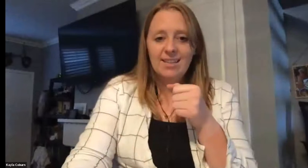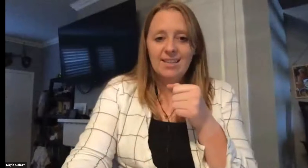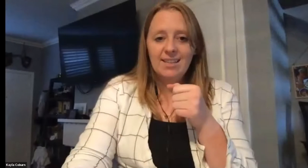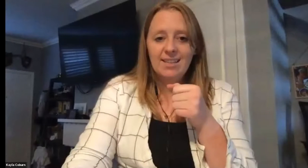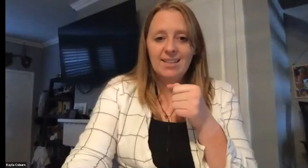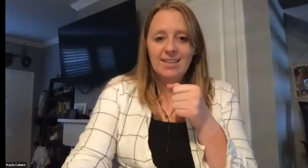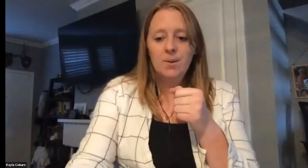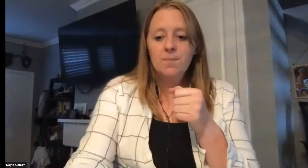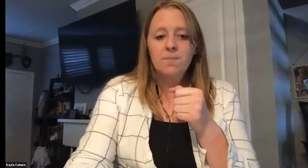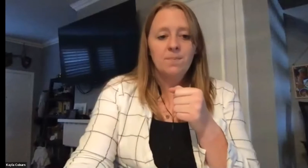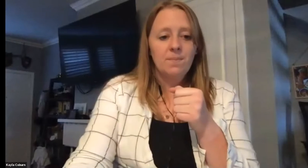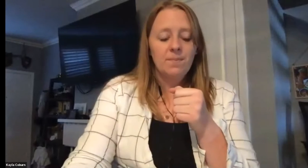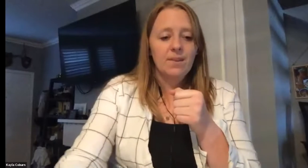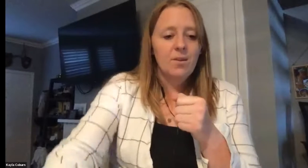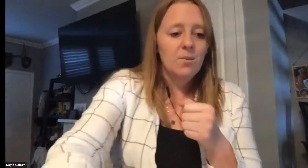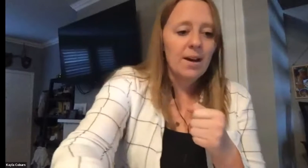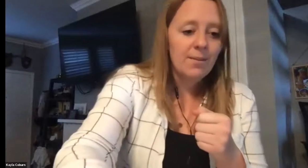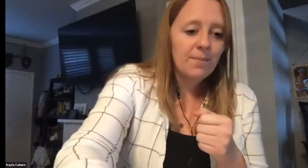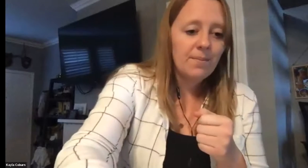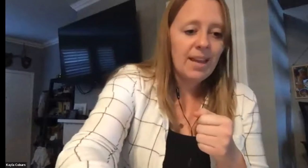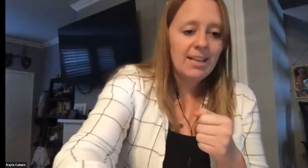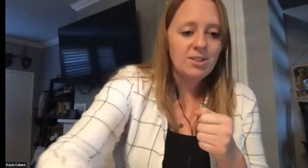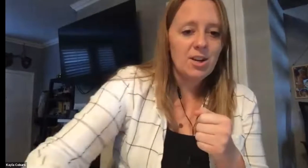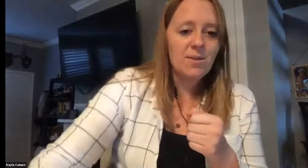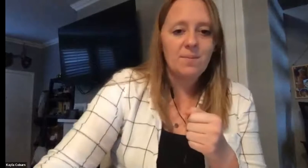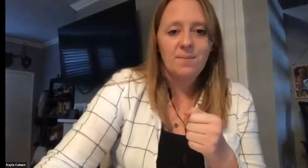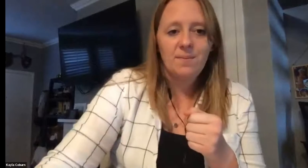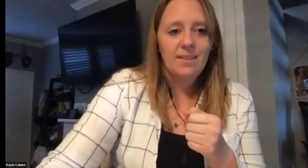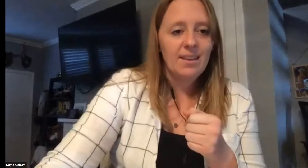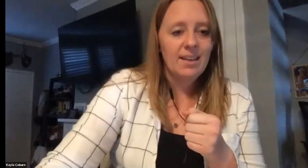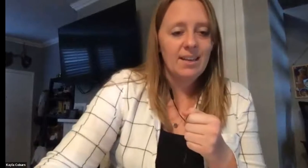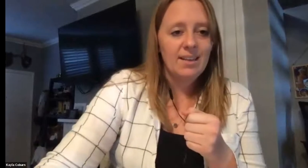signs again. Oh, wow. End show.